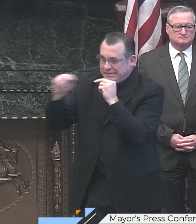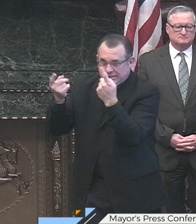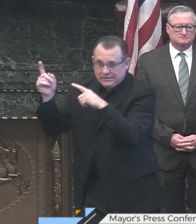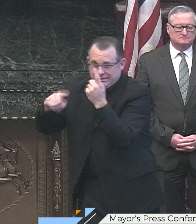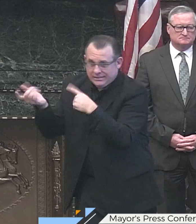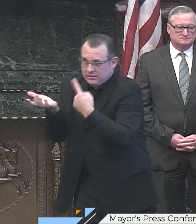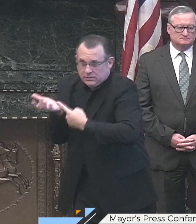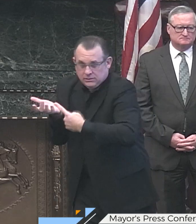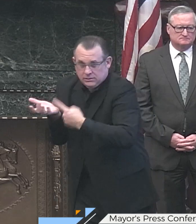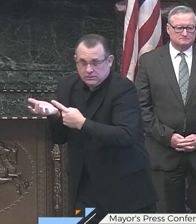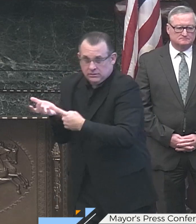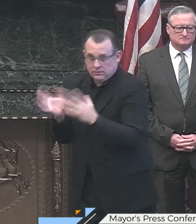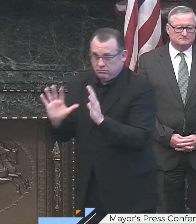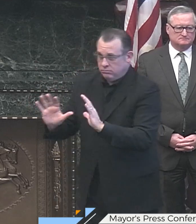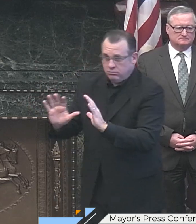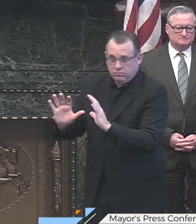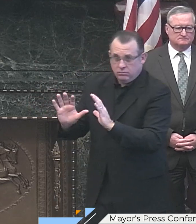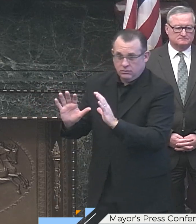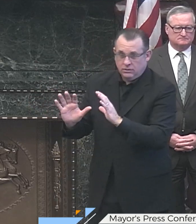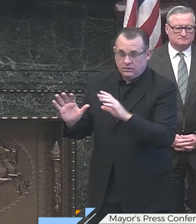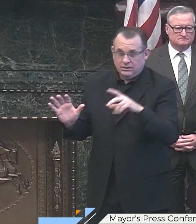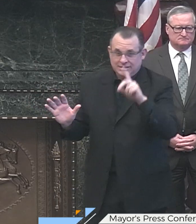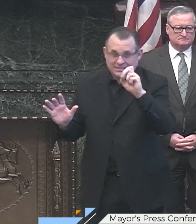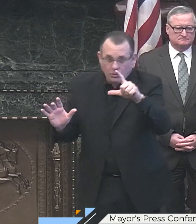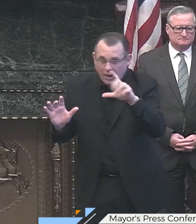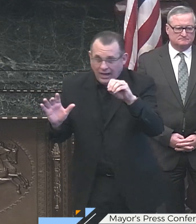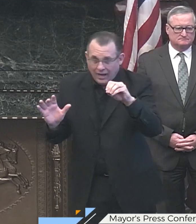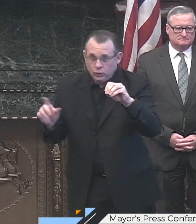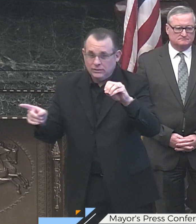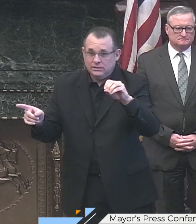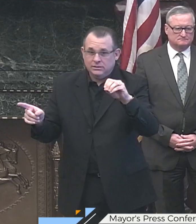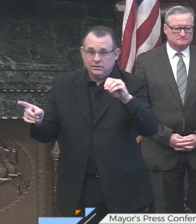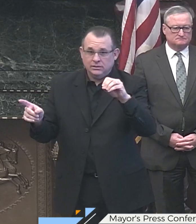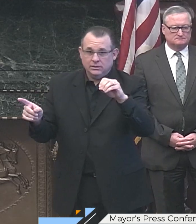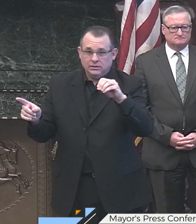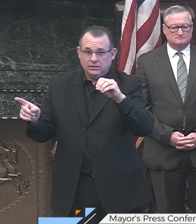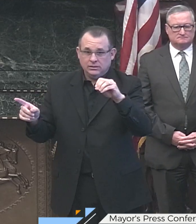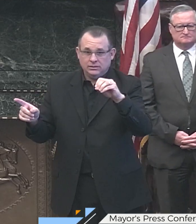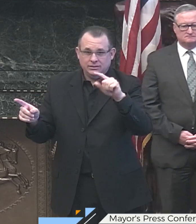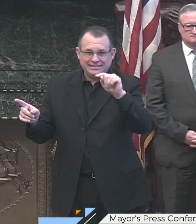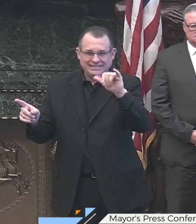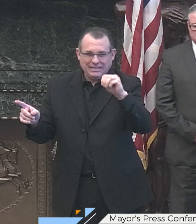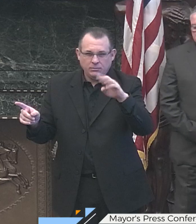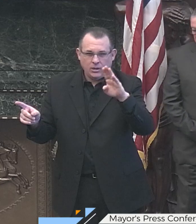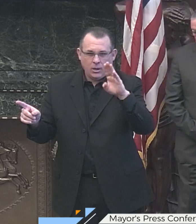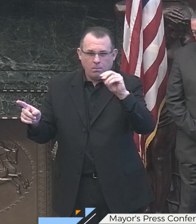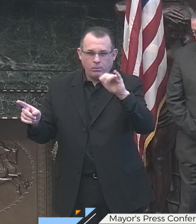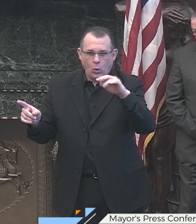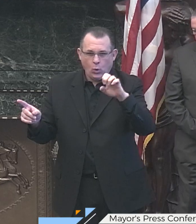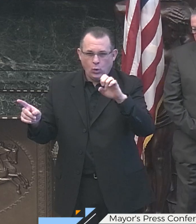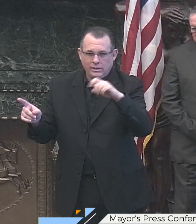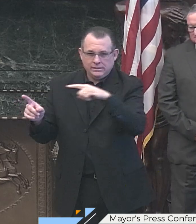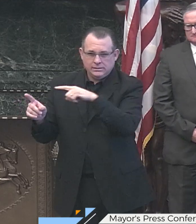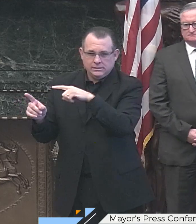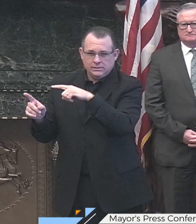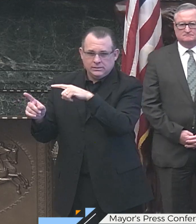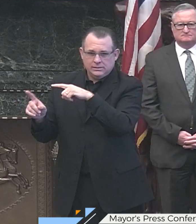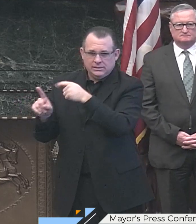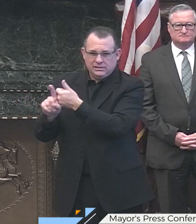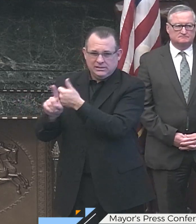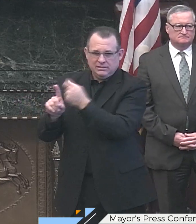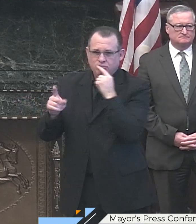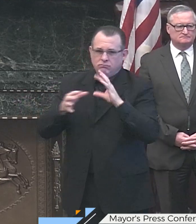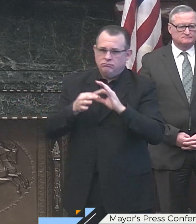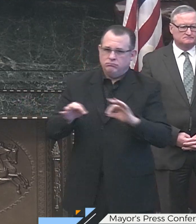Tim Boyce, the emergency manager of Delaware County, said it very well this morning in the Inquirer. This is not an illness that has a sense